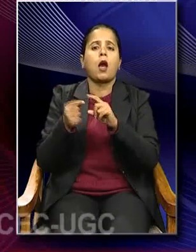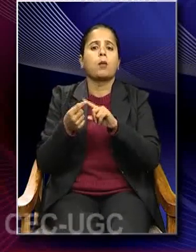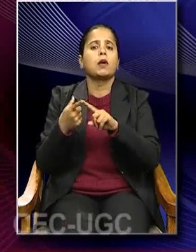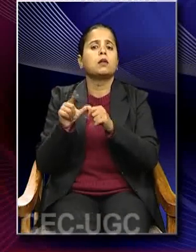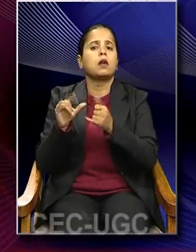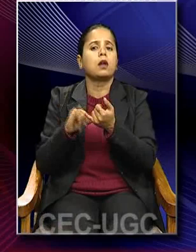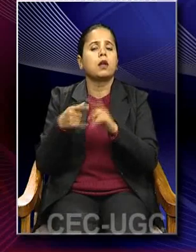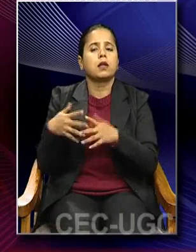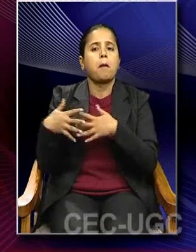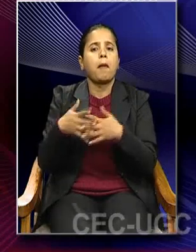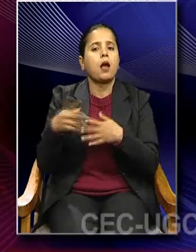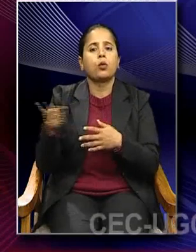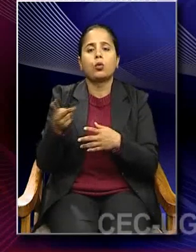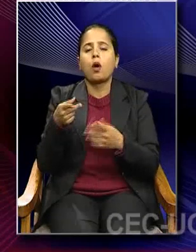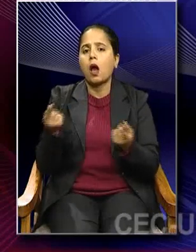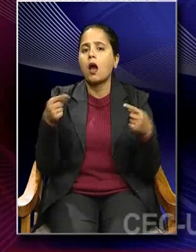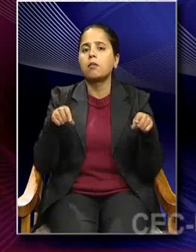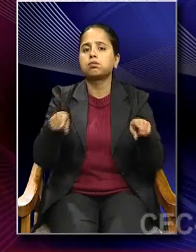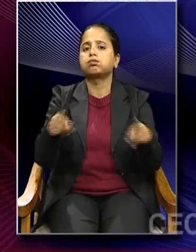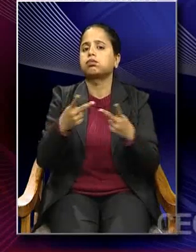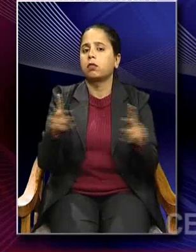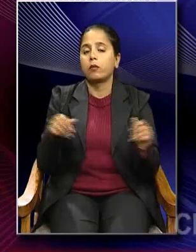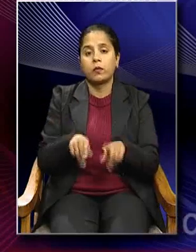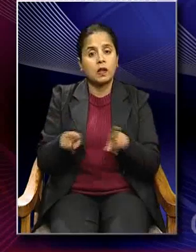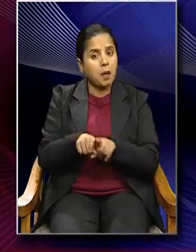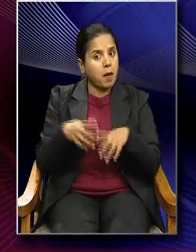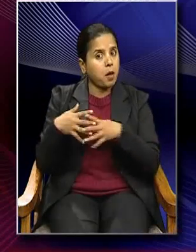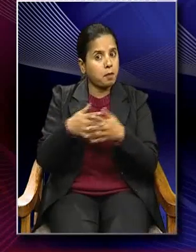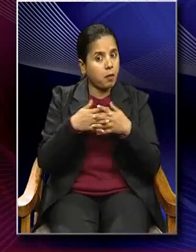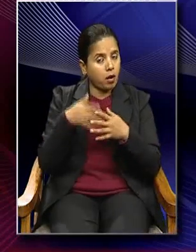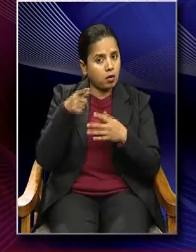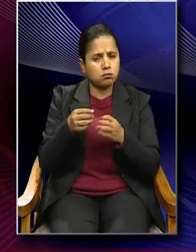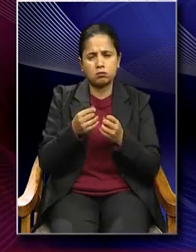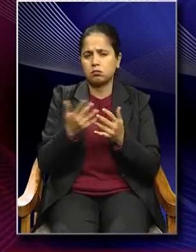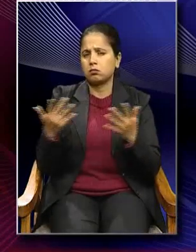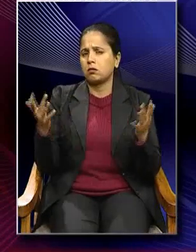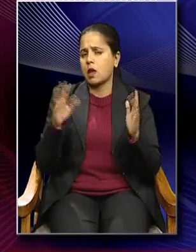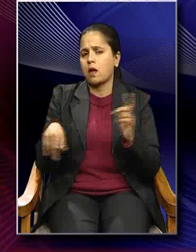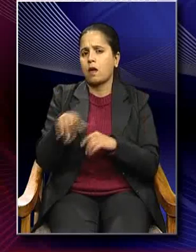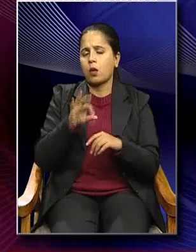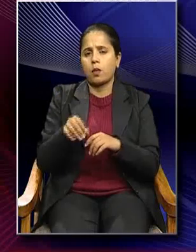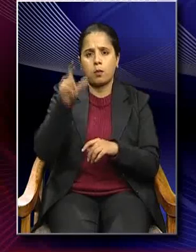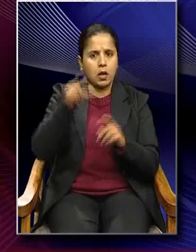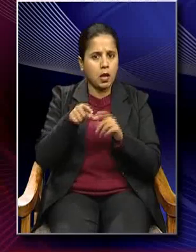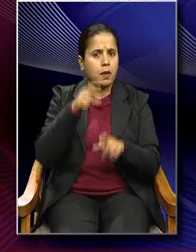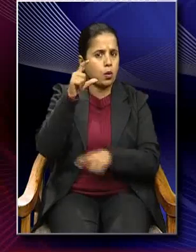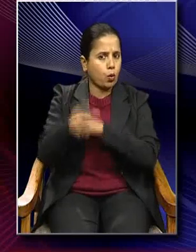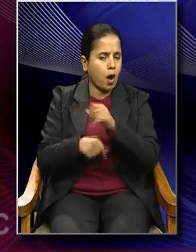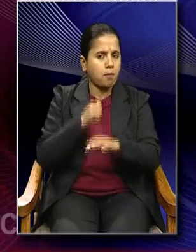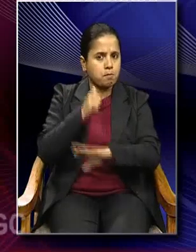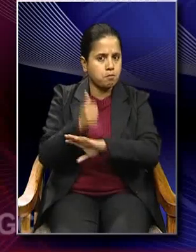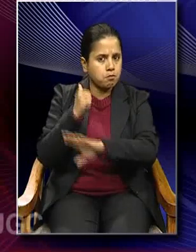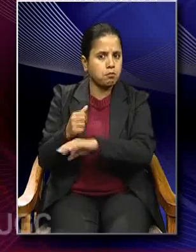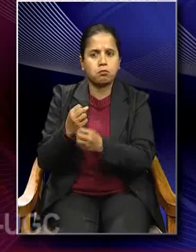of USA. And even within America, there were various kinds of ancillary industries